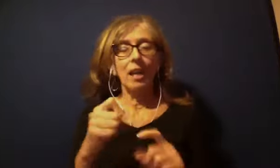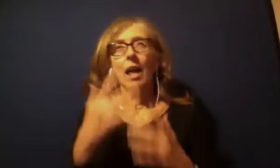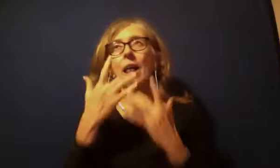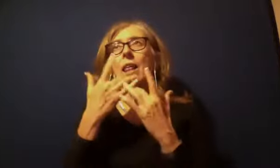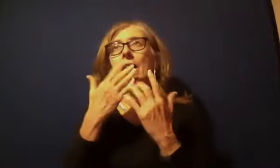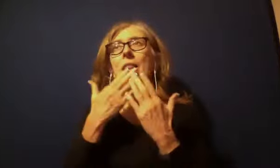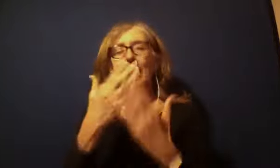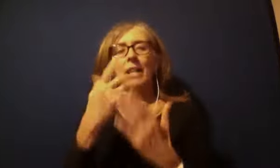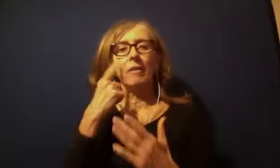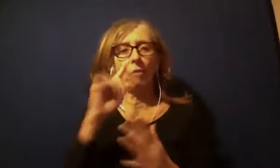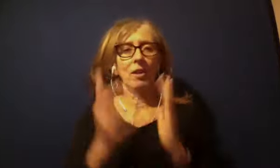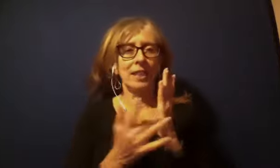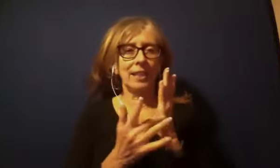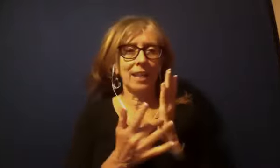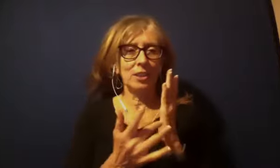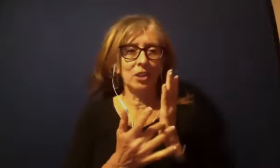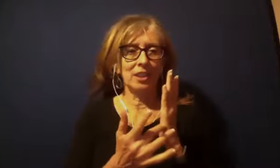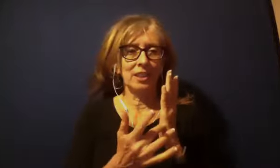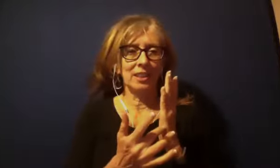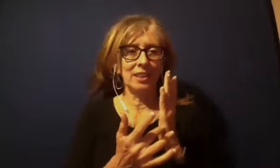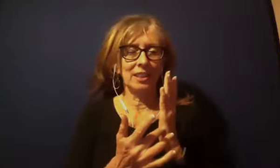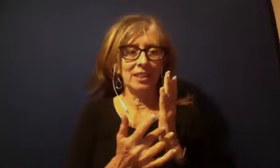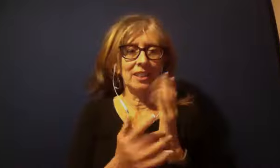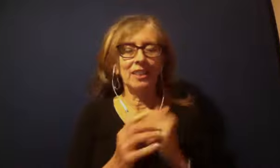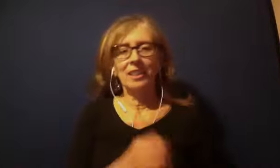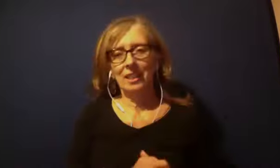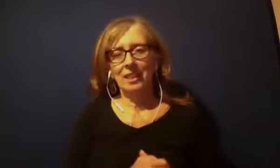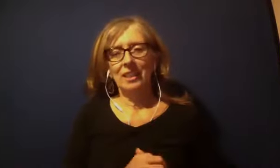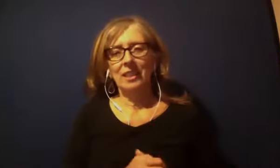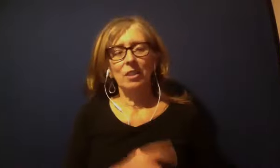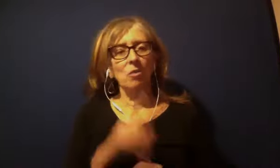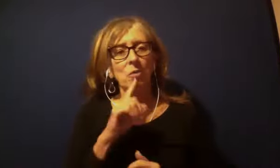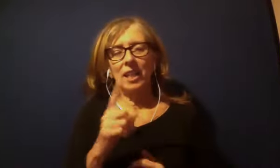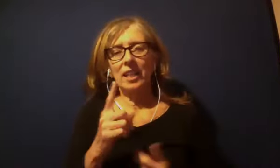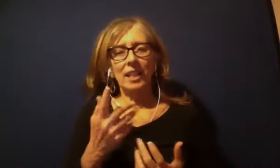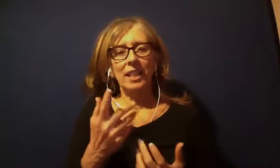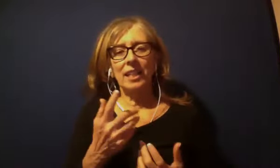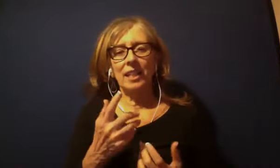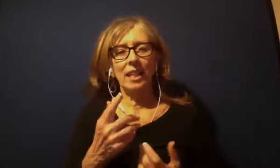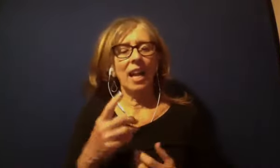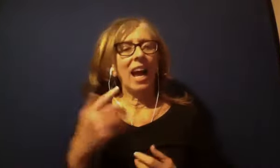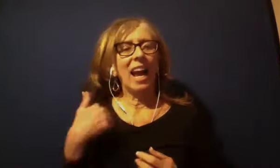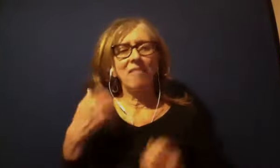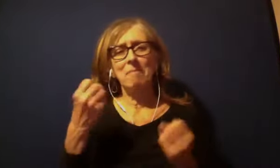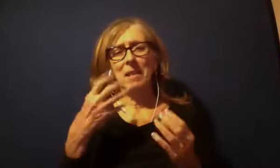I've been able to meet the great and the great grand sponsorship line that I've come from.